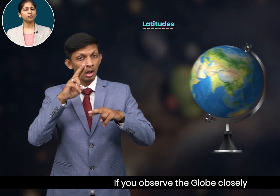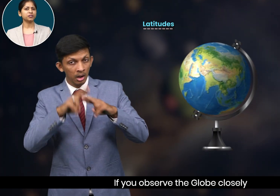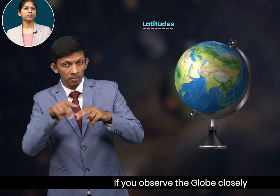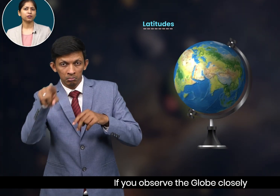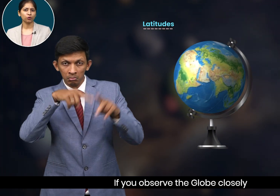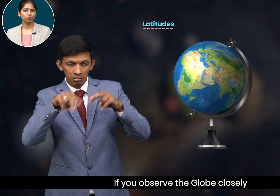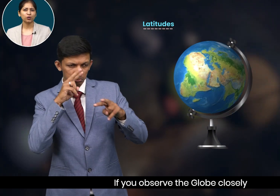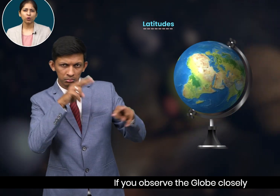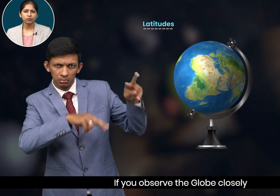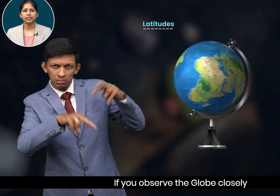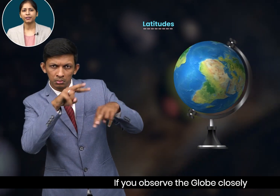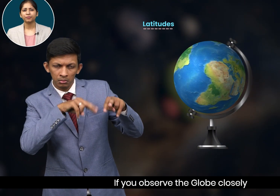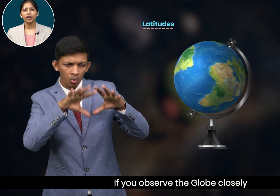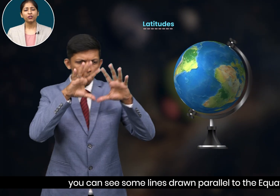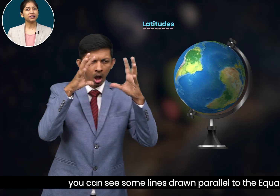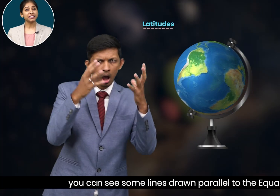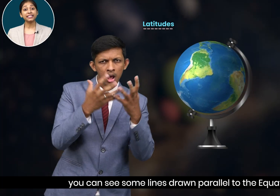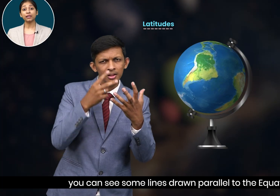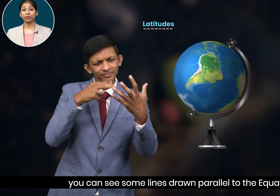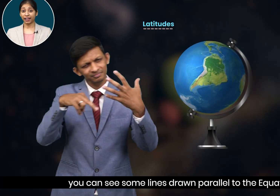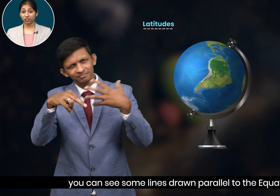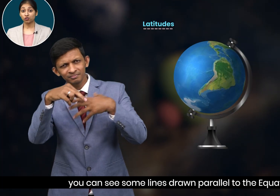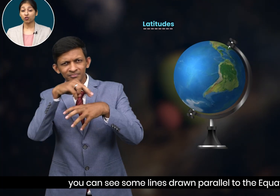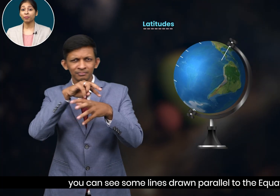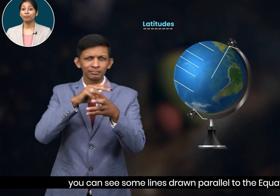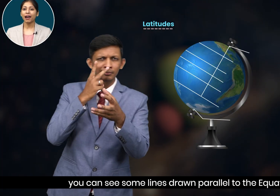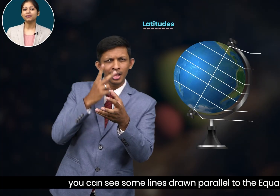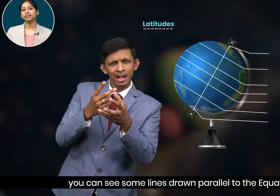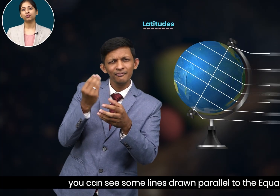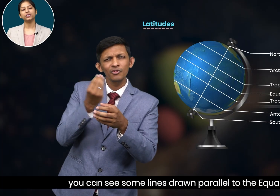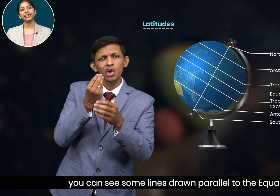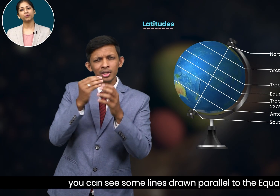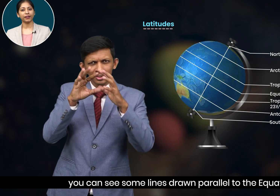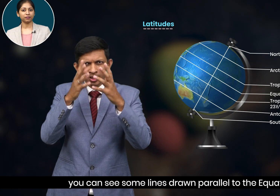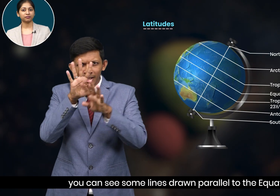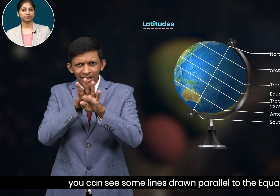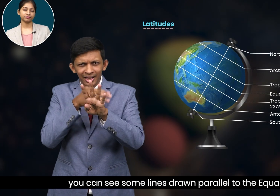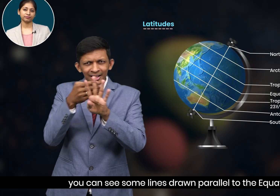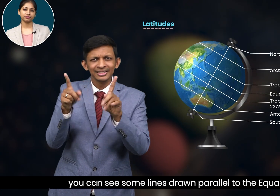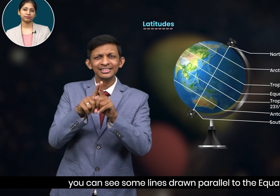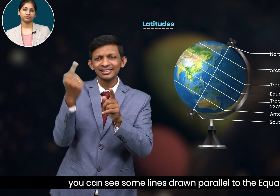If you observe the globe closely, you can see some lines drawn parallel to the equator.